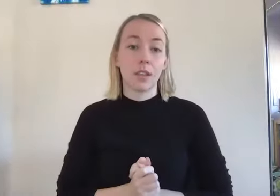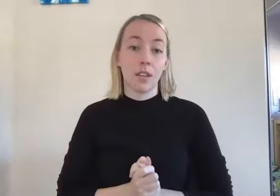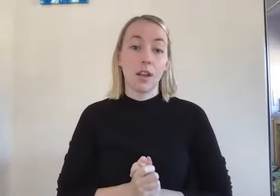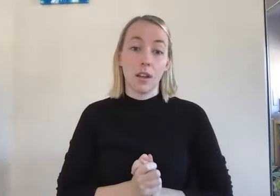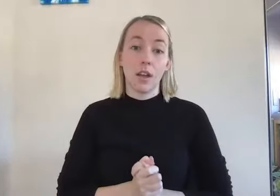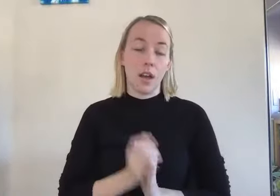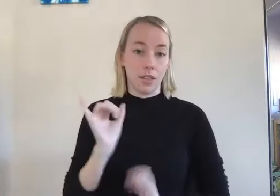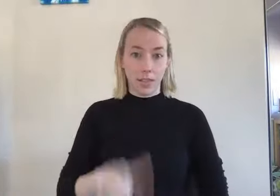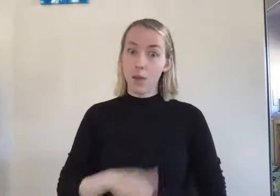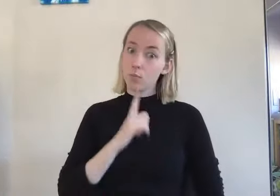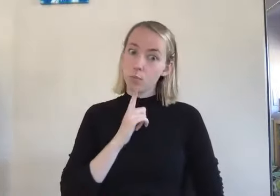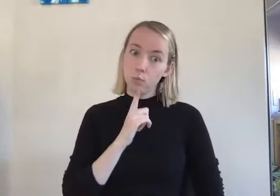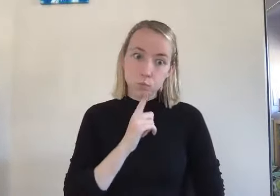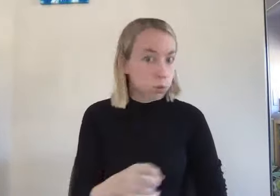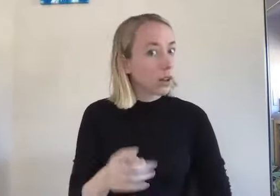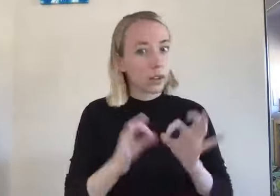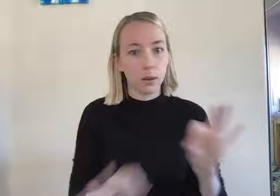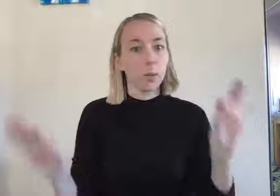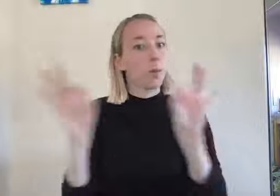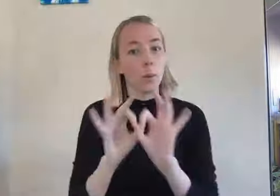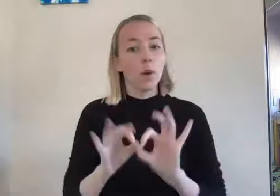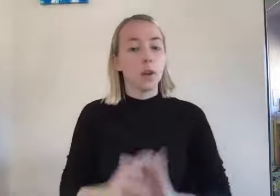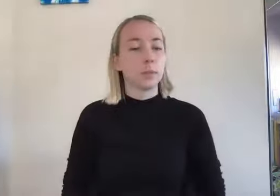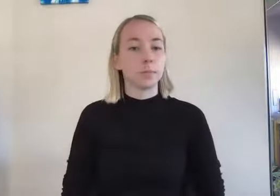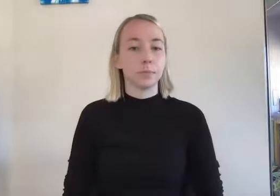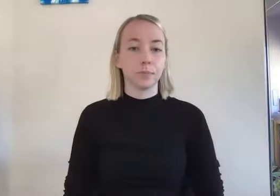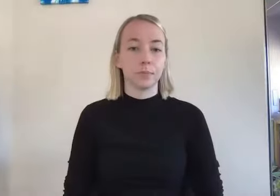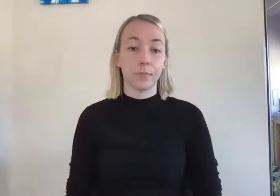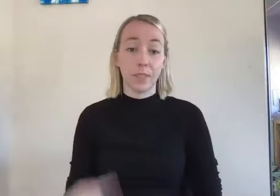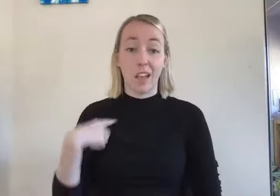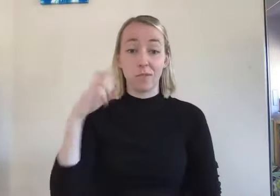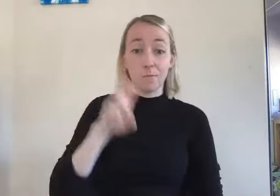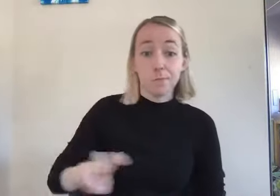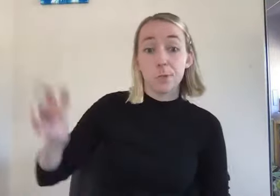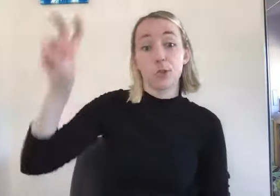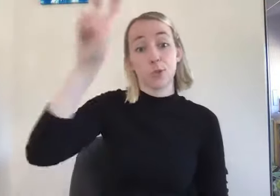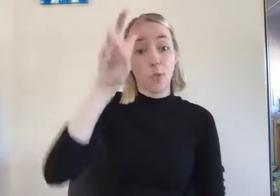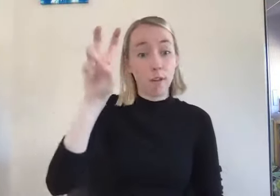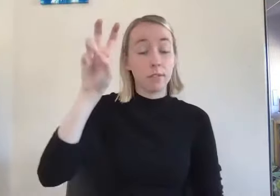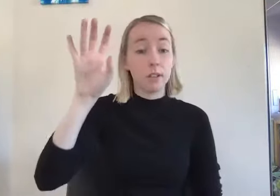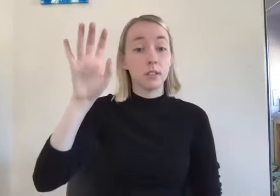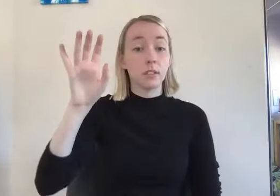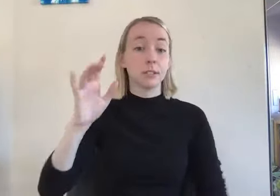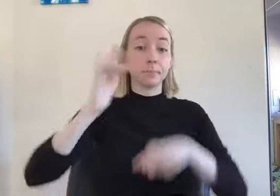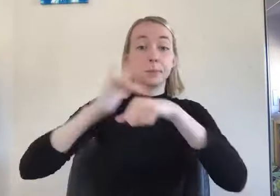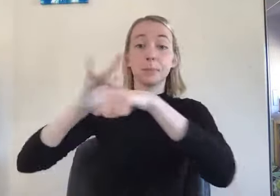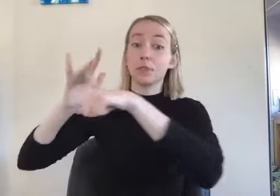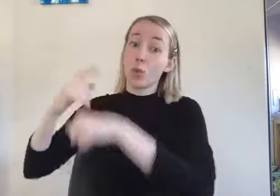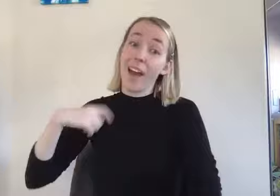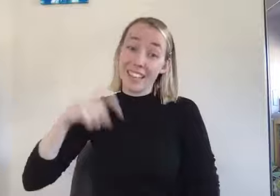That was a lot of currency in that, I'll tell you, in terms of freedom. I had been a traveler. I'd gone all over, and so I